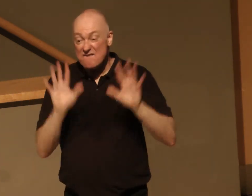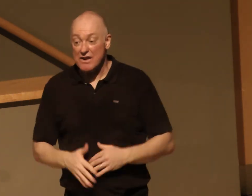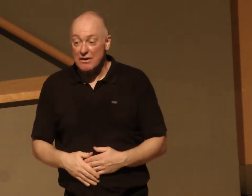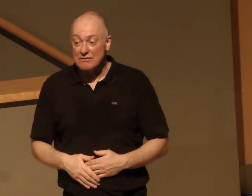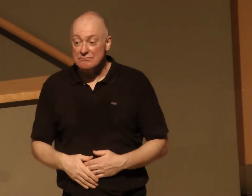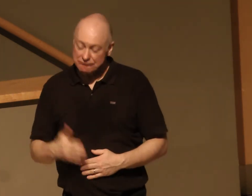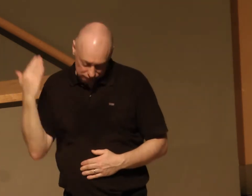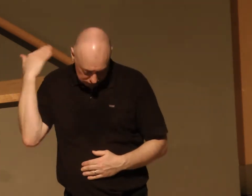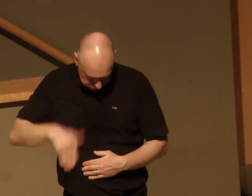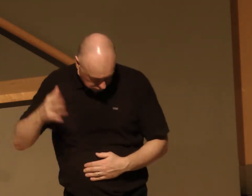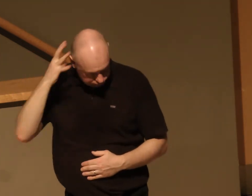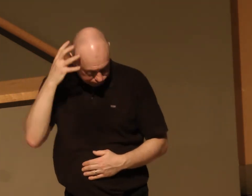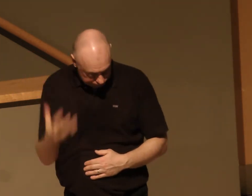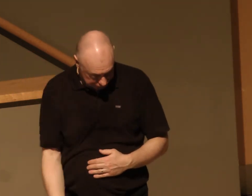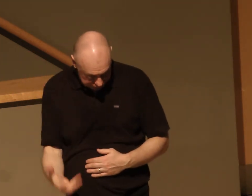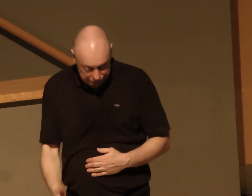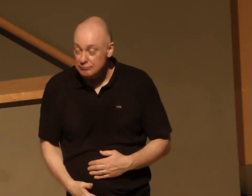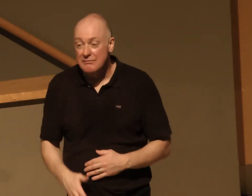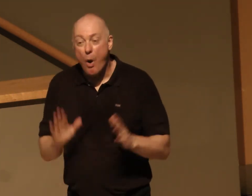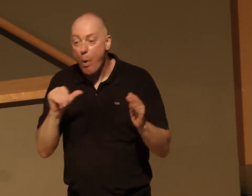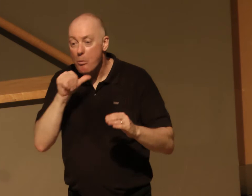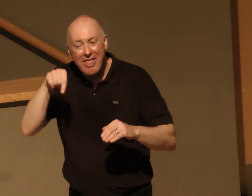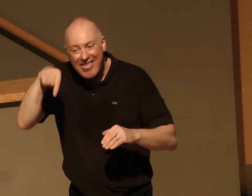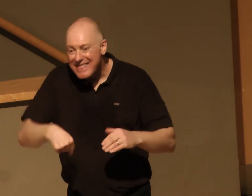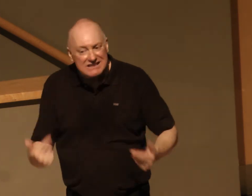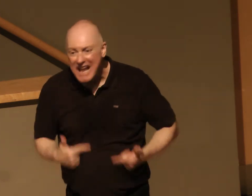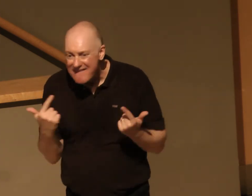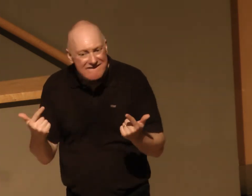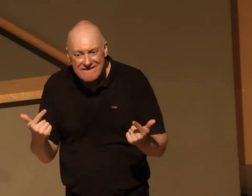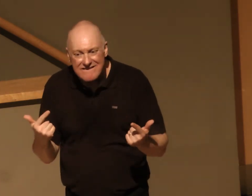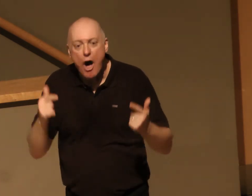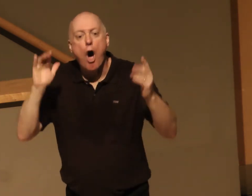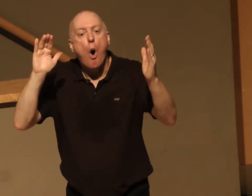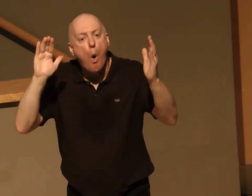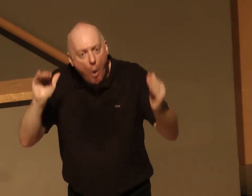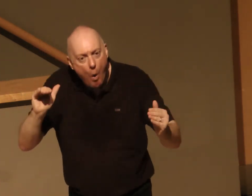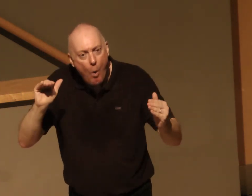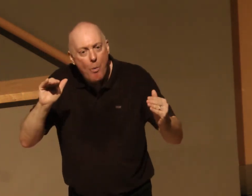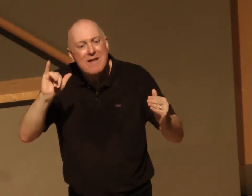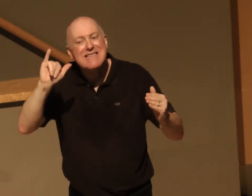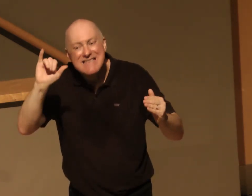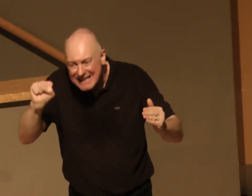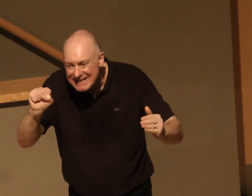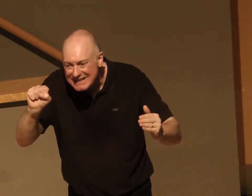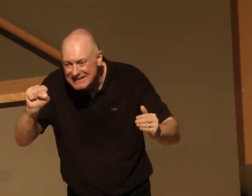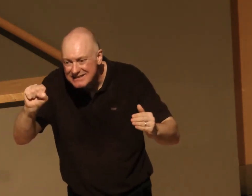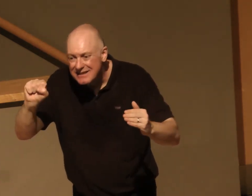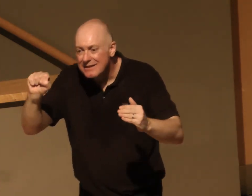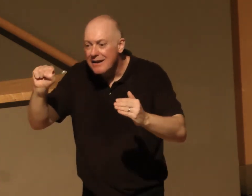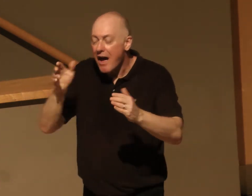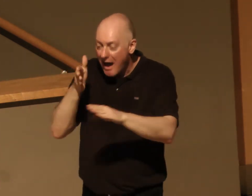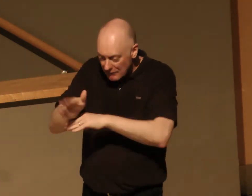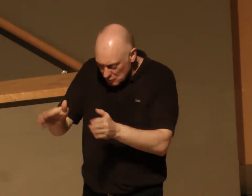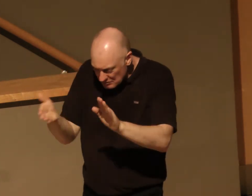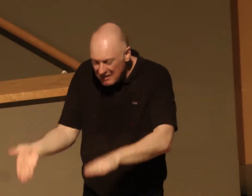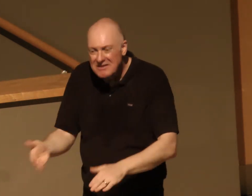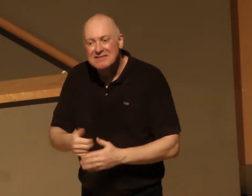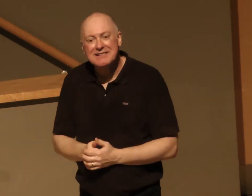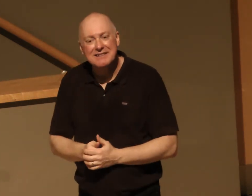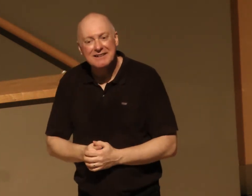because hope is not in this life hope is beyond if you were